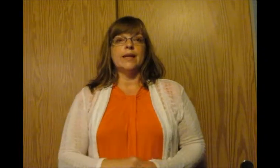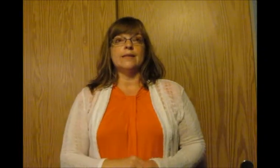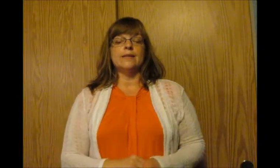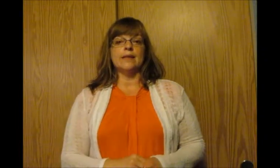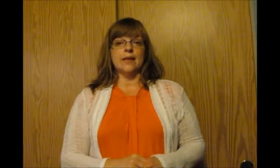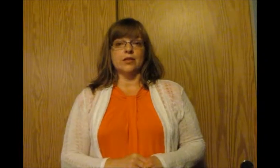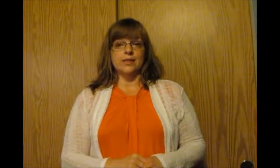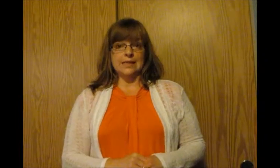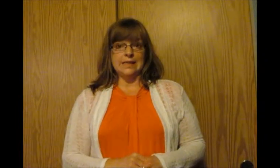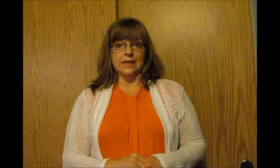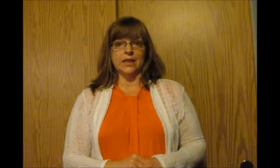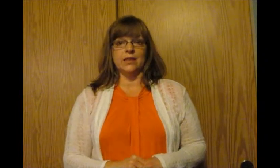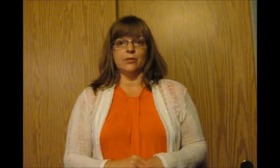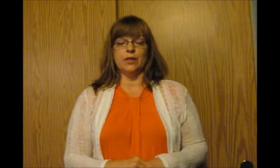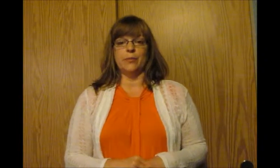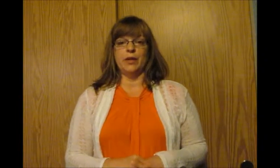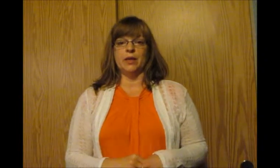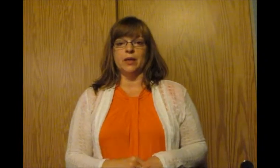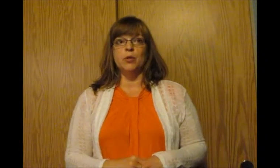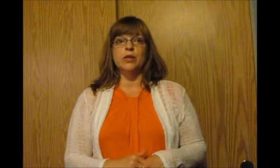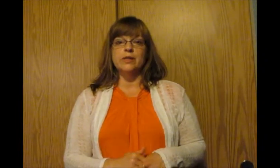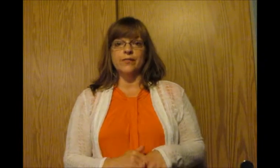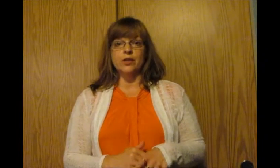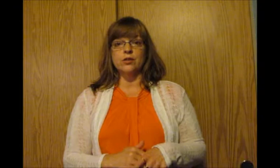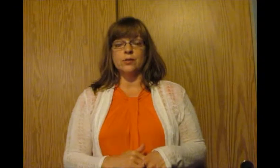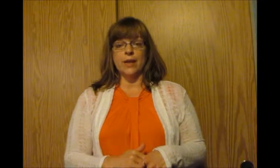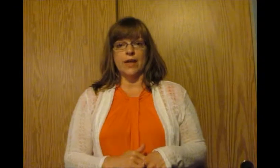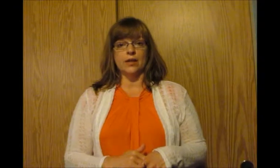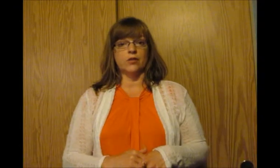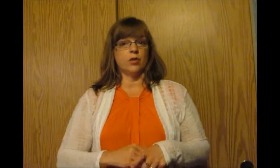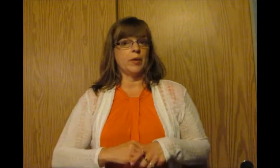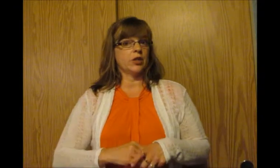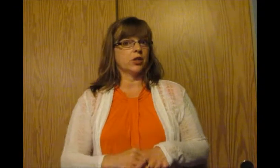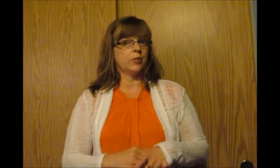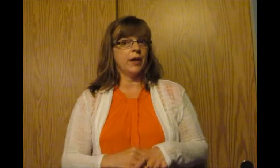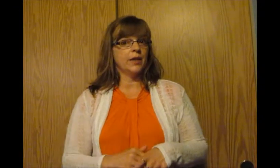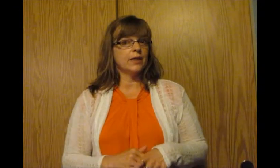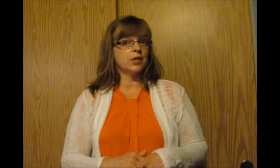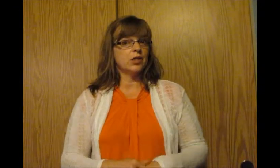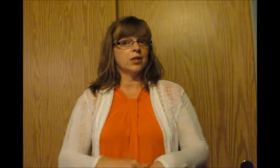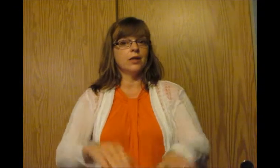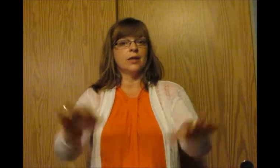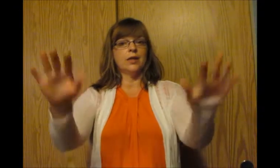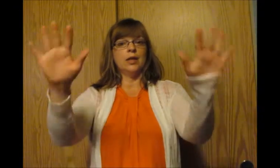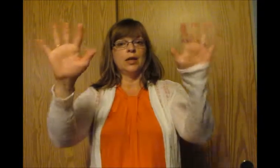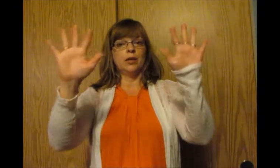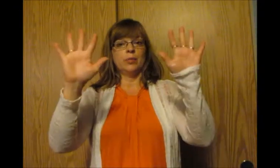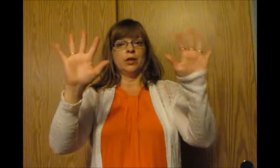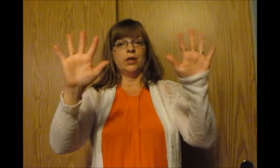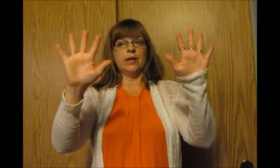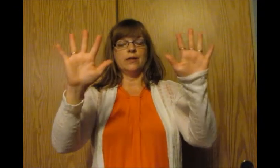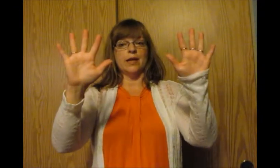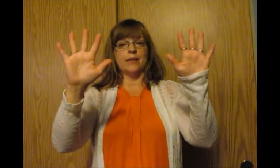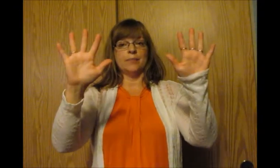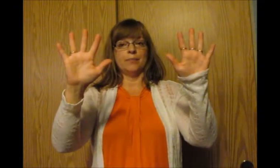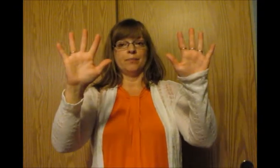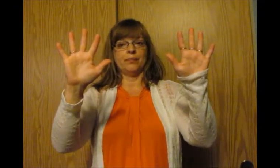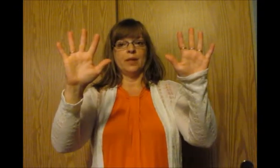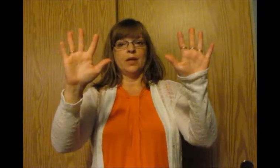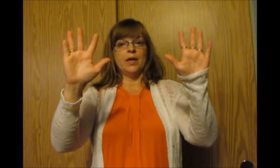Next is the letter D. Now this one can be a little more difficult to make, so make sure you're paying attention. Put your hands up.